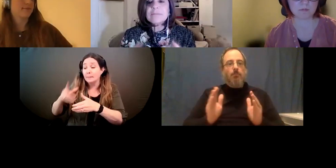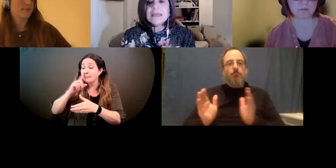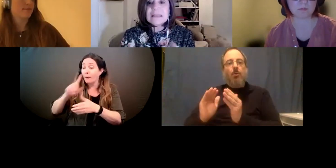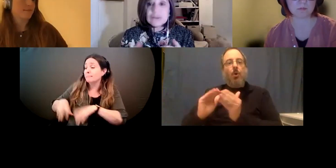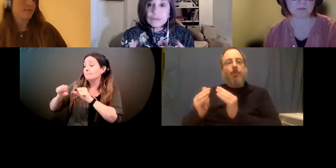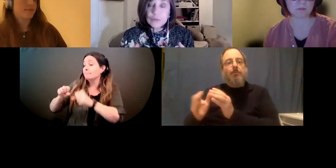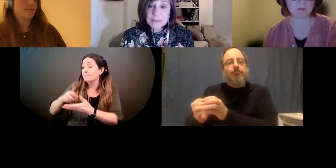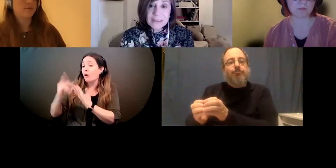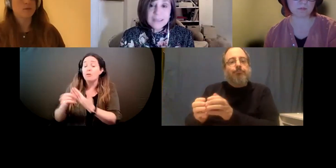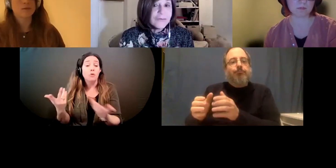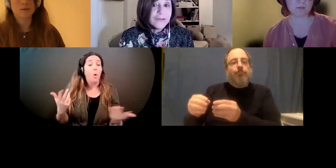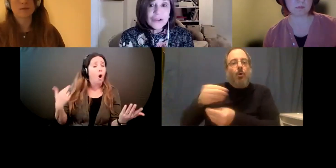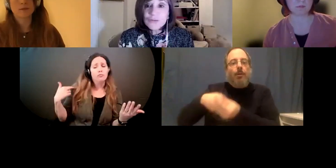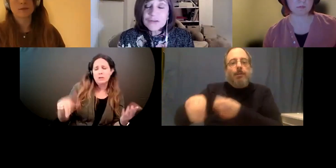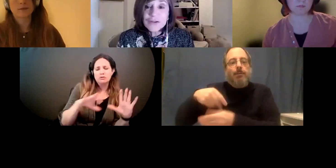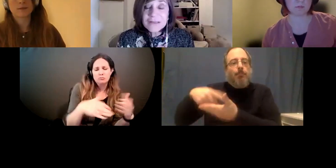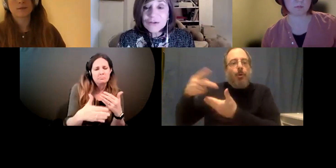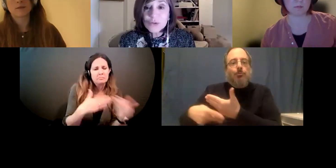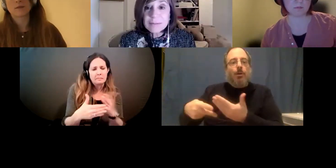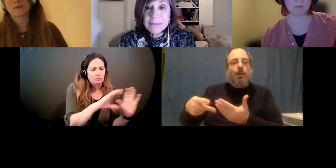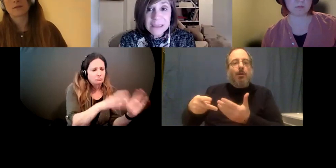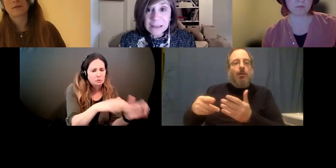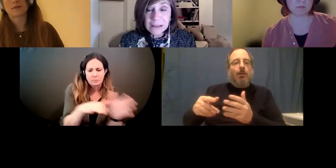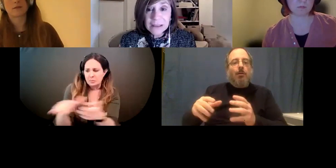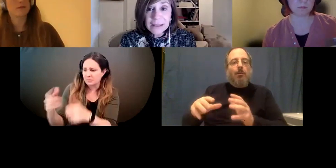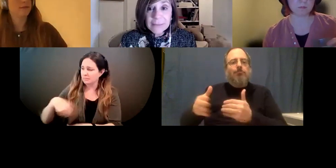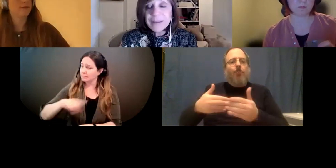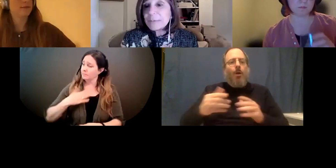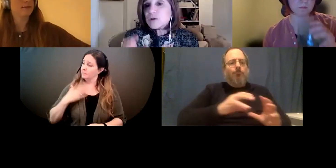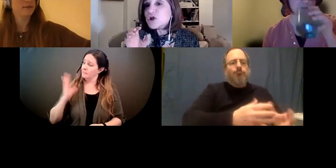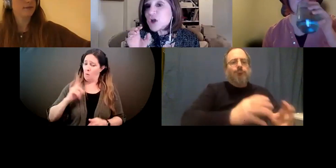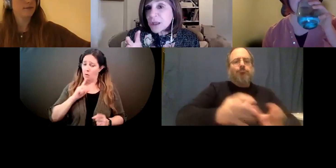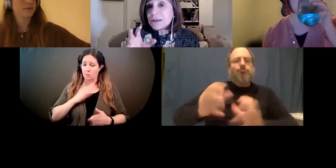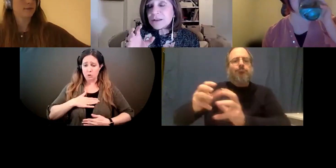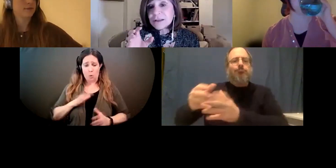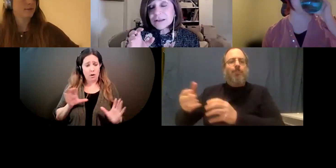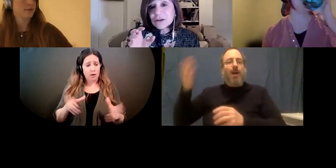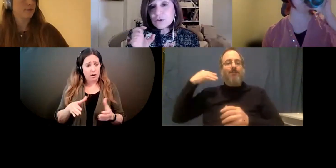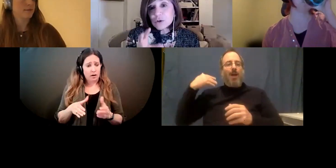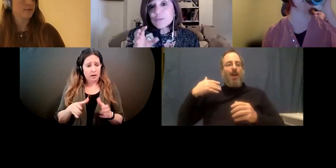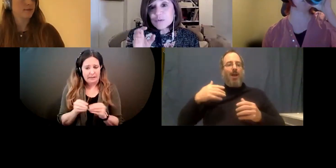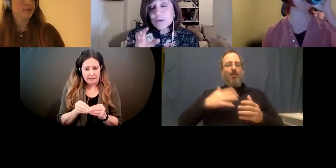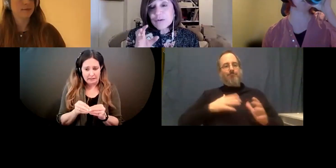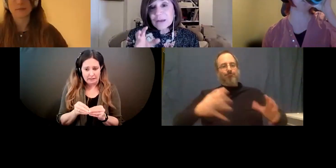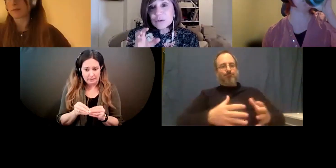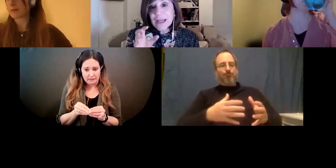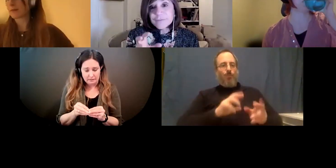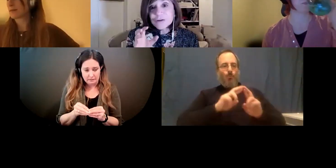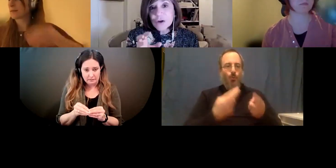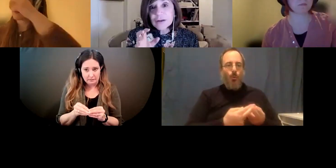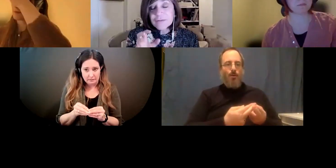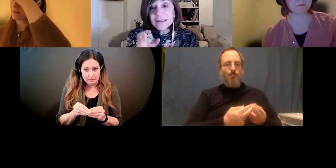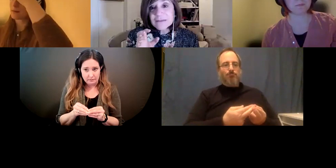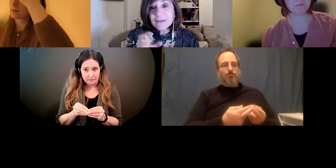locally based groups that used to just enjoy meeting. People shun groups where they will have